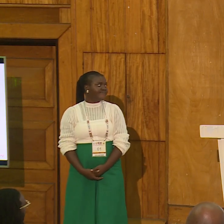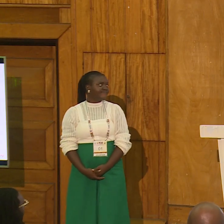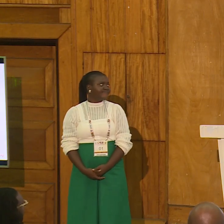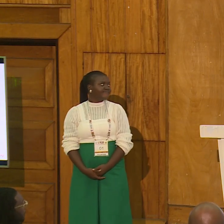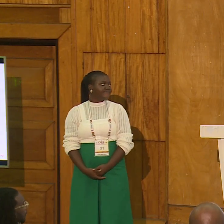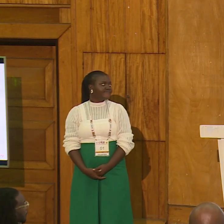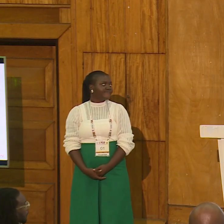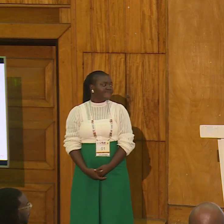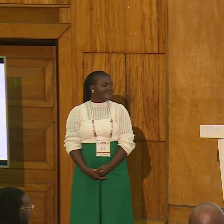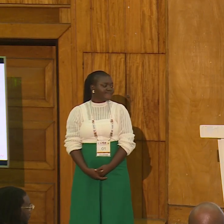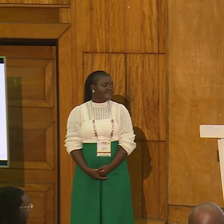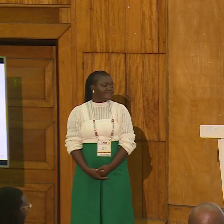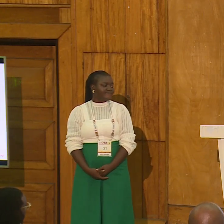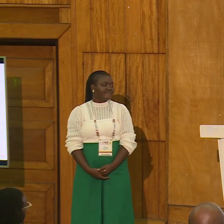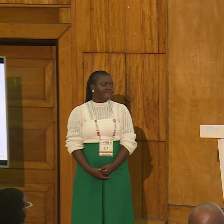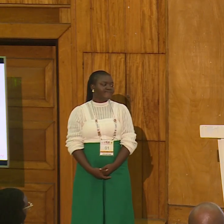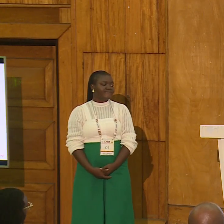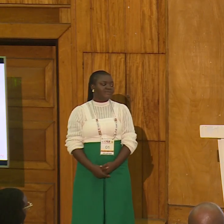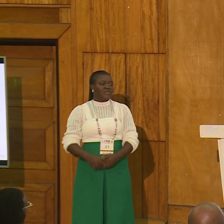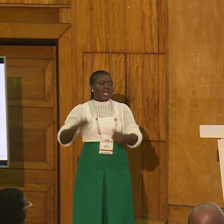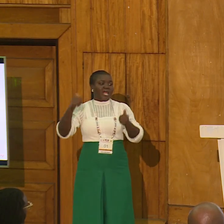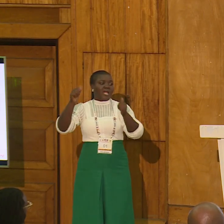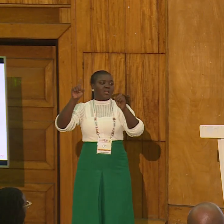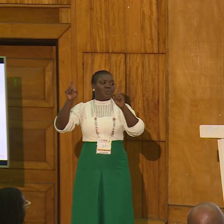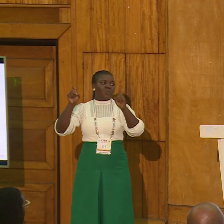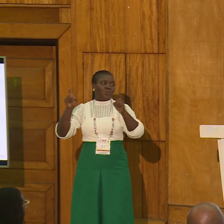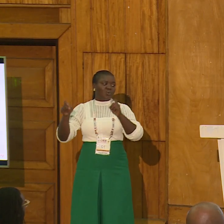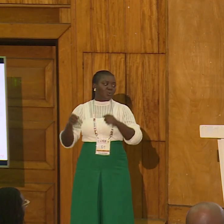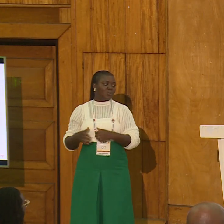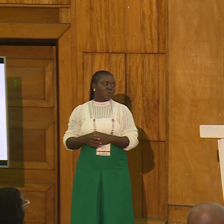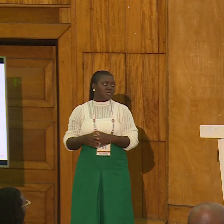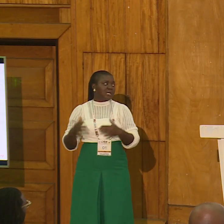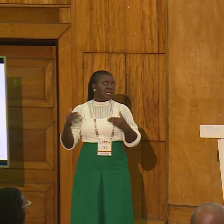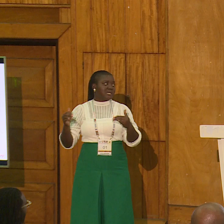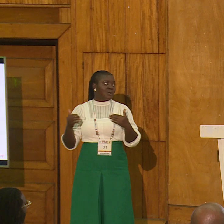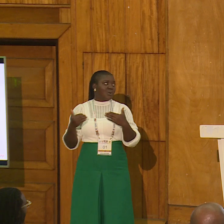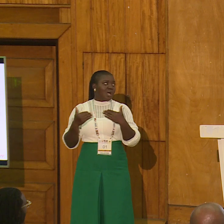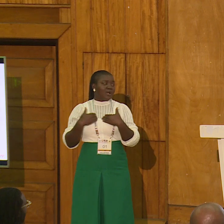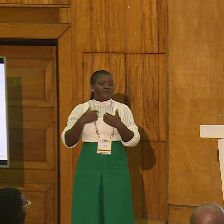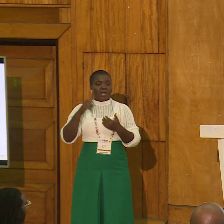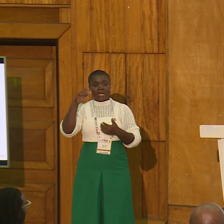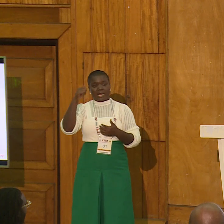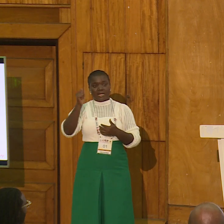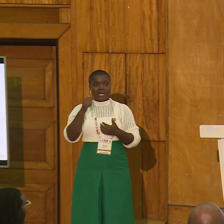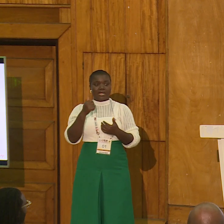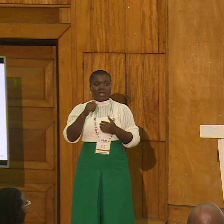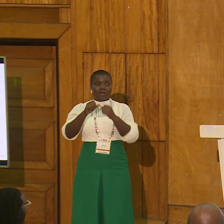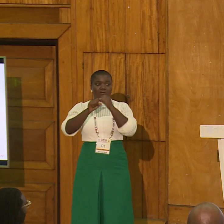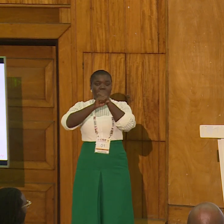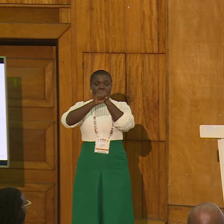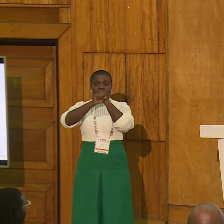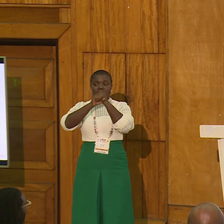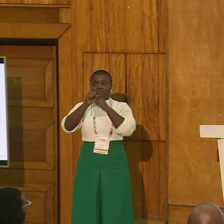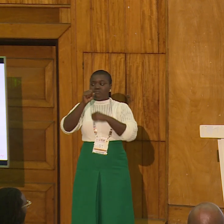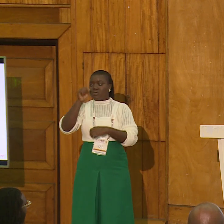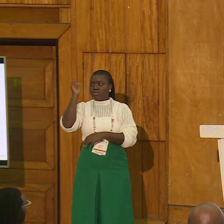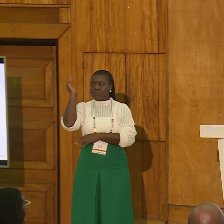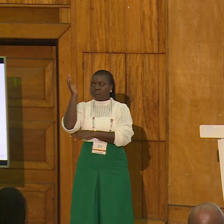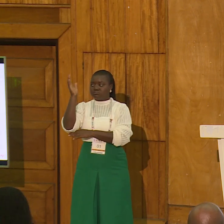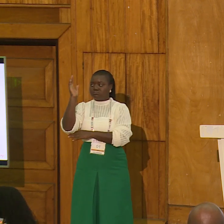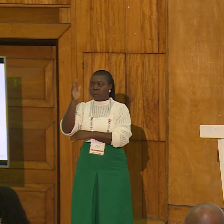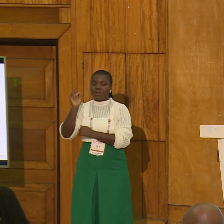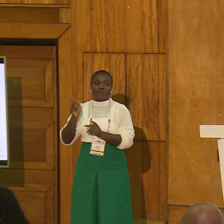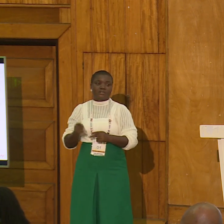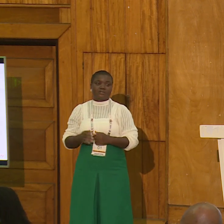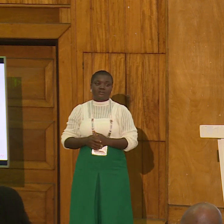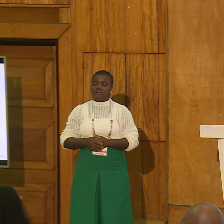Okay, so does anybody have any questions? Another speaker here. Please.